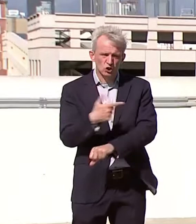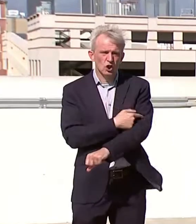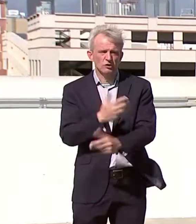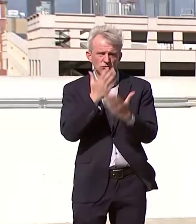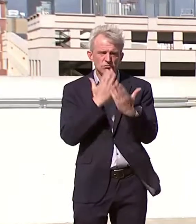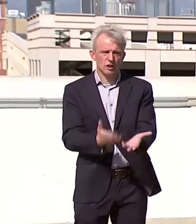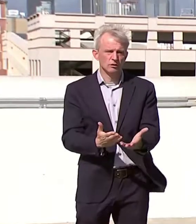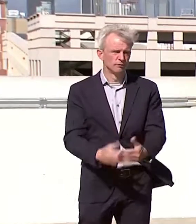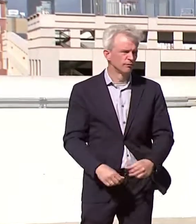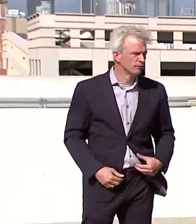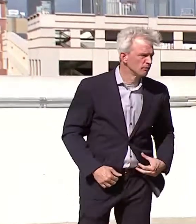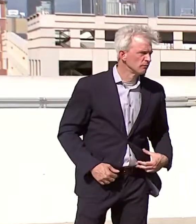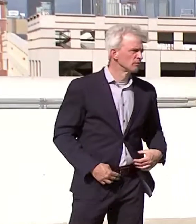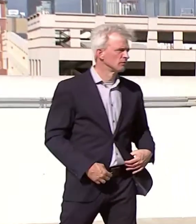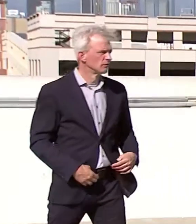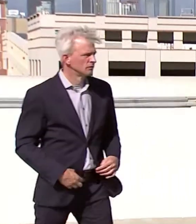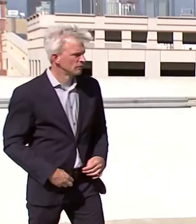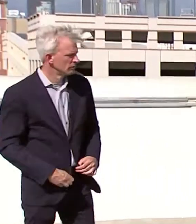Mayor.